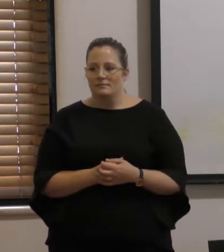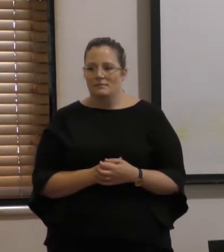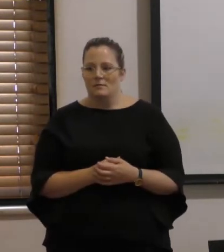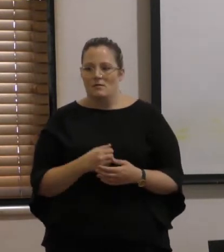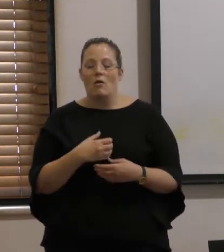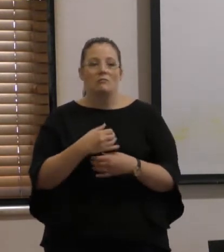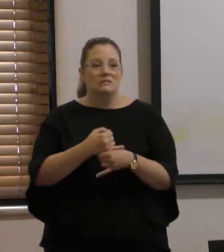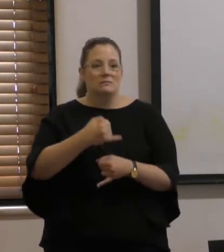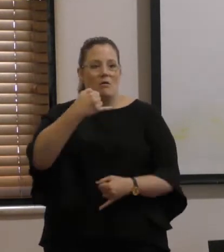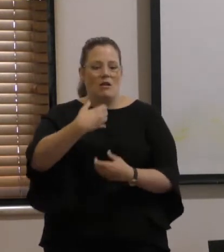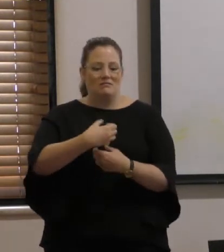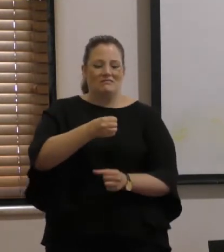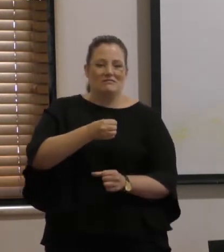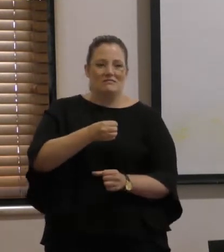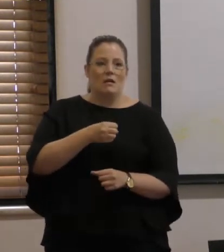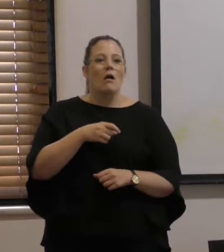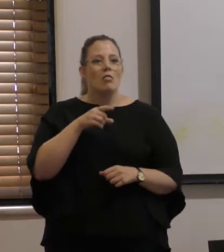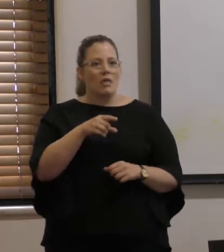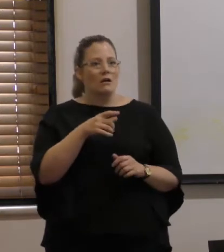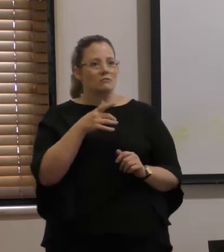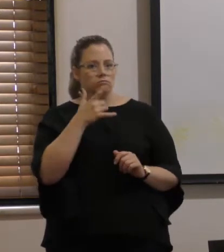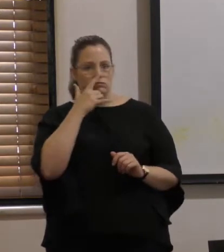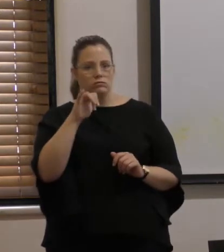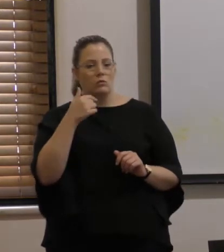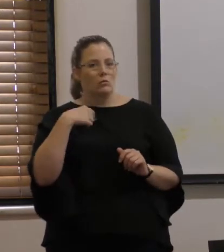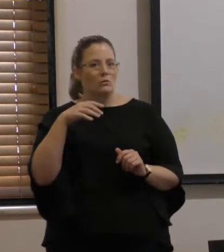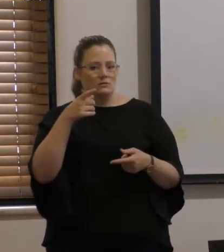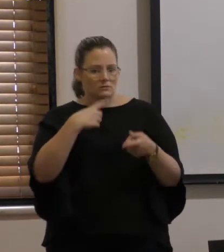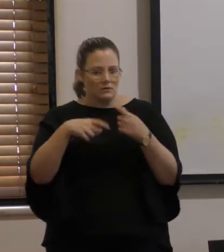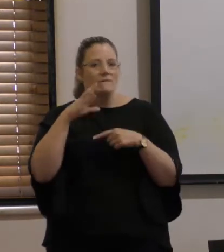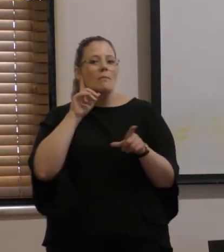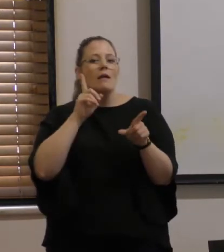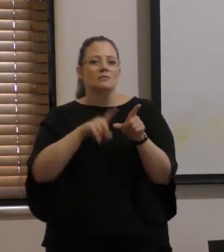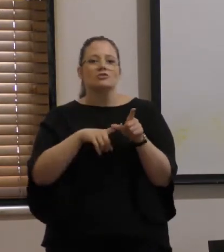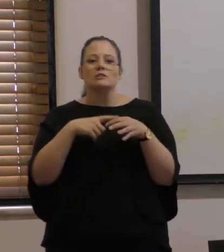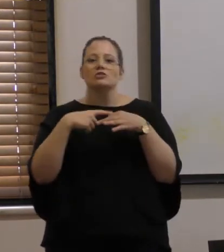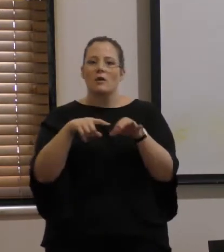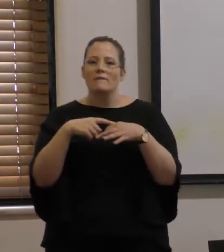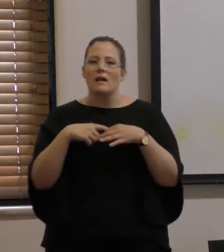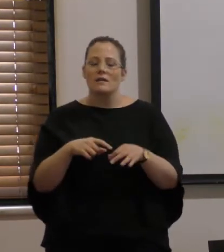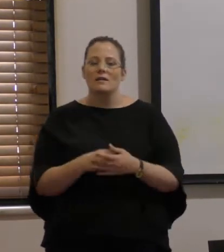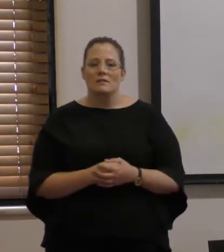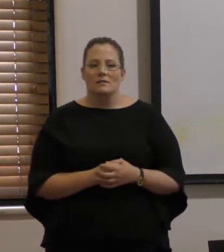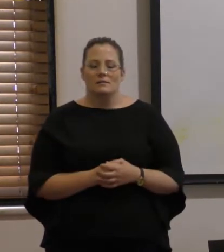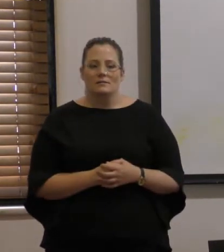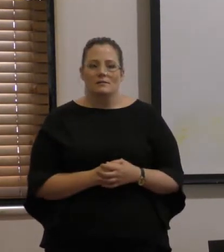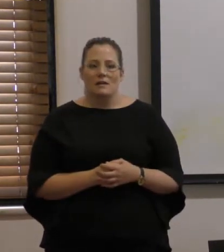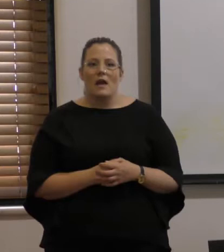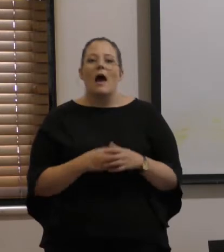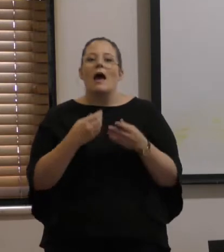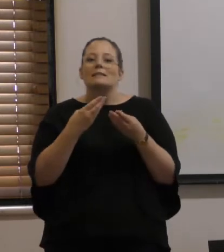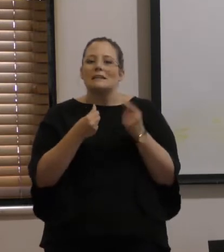is just what was reported to us. These are from last year's survey, but this is what we've had since we've started